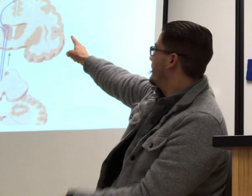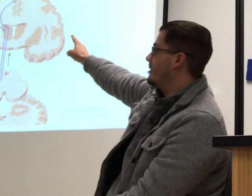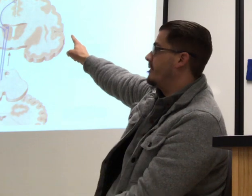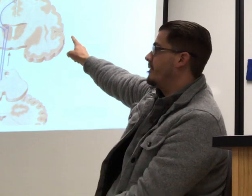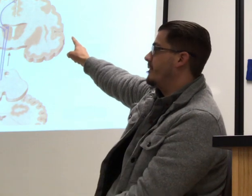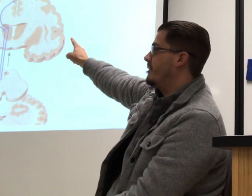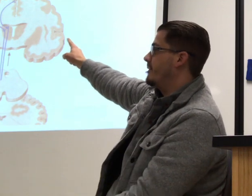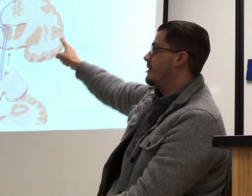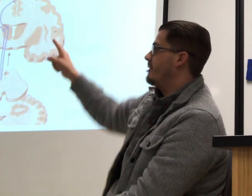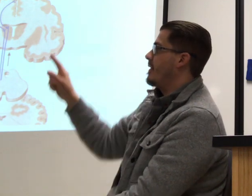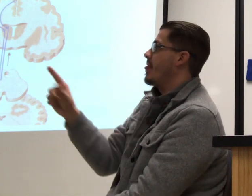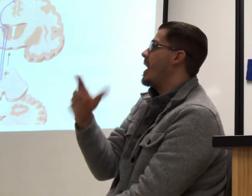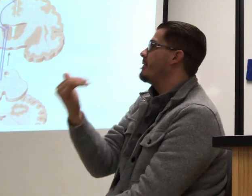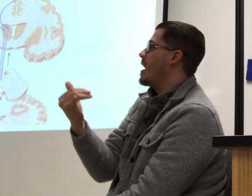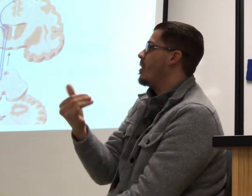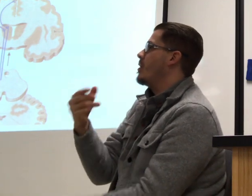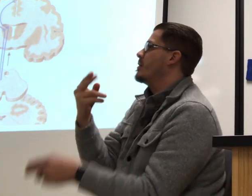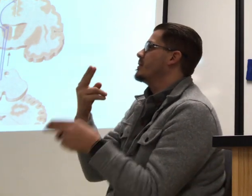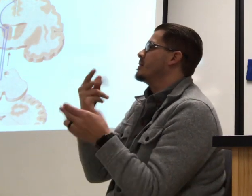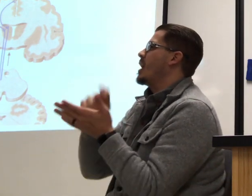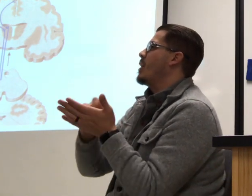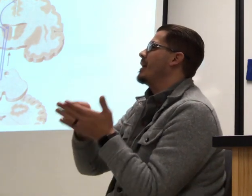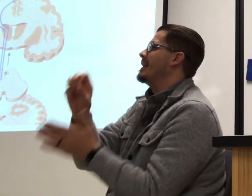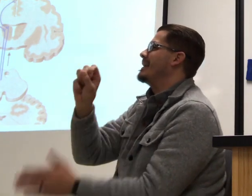I'm writing synapses in thalamus.